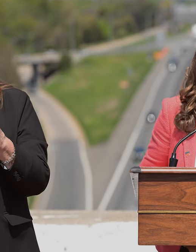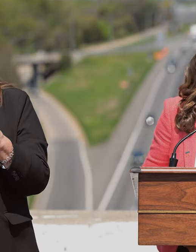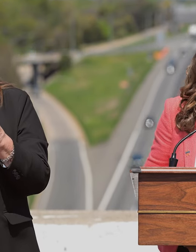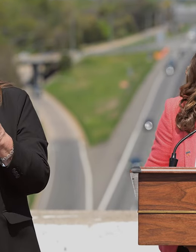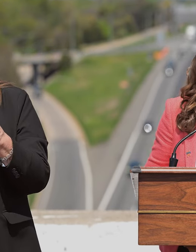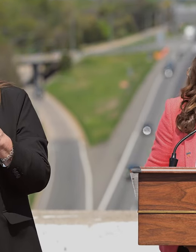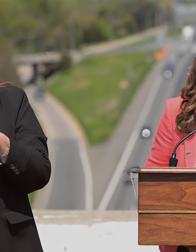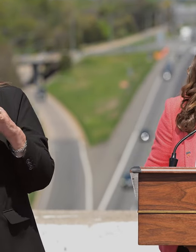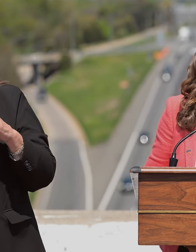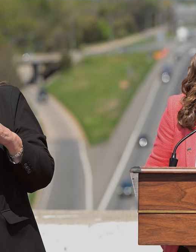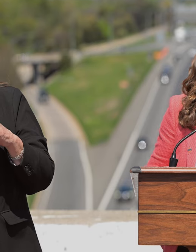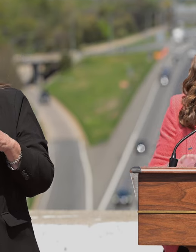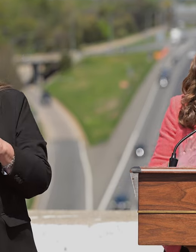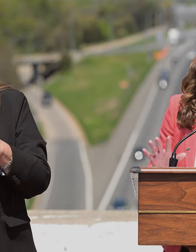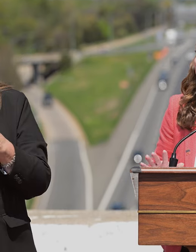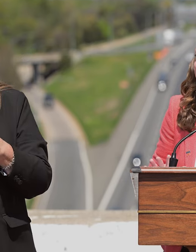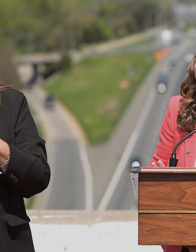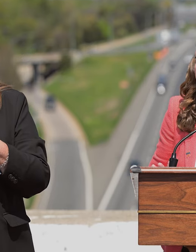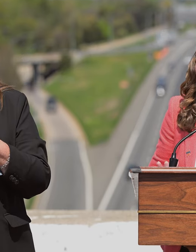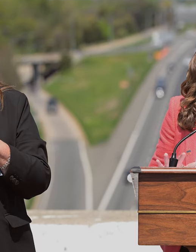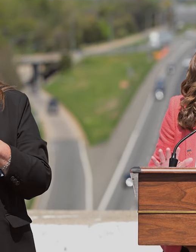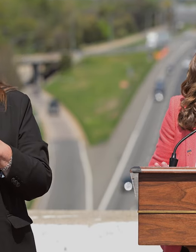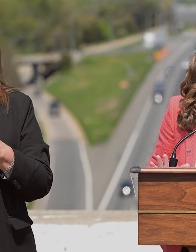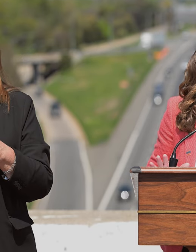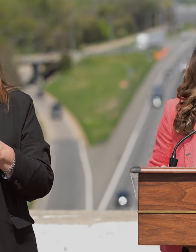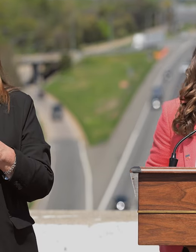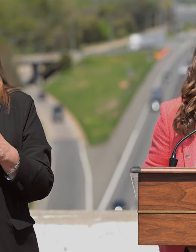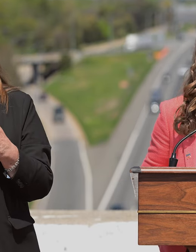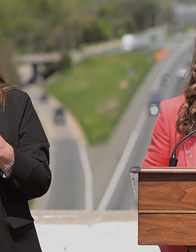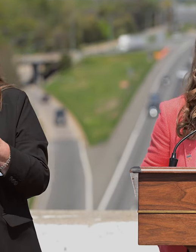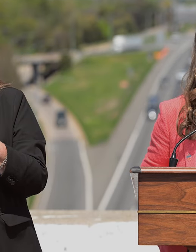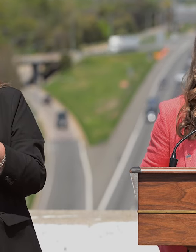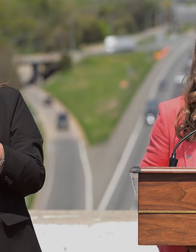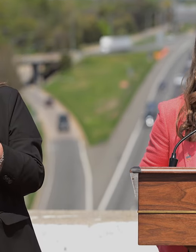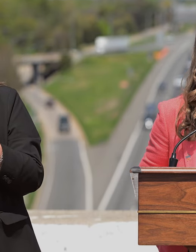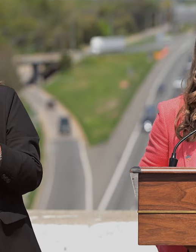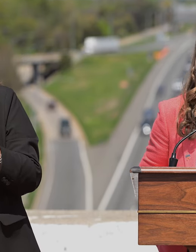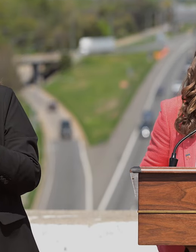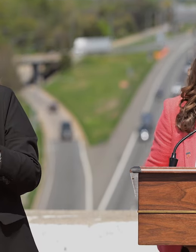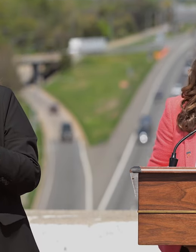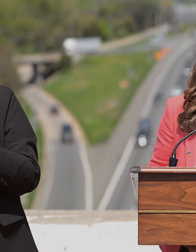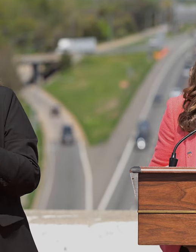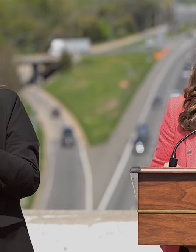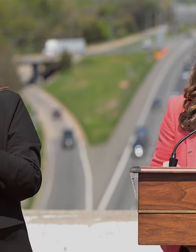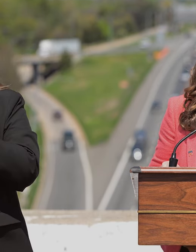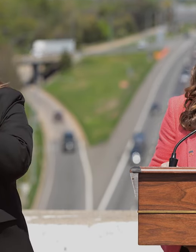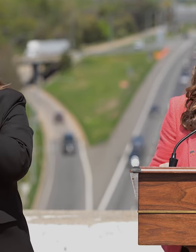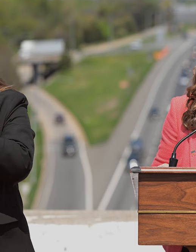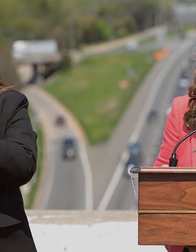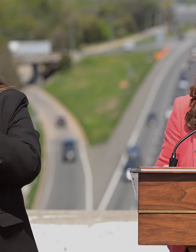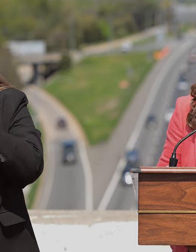Moore and Lieutenant Governor Miller. They will be spreading the message throughout the state about the importance of driving safely in